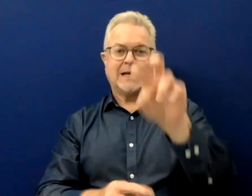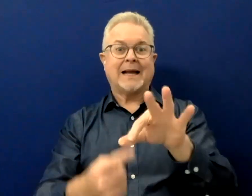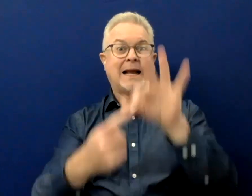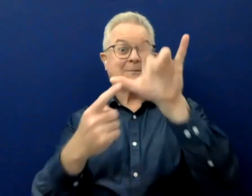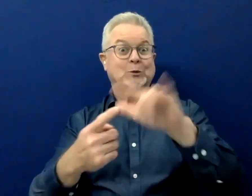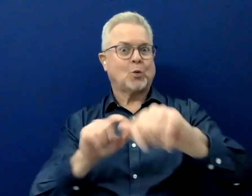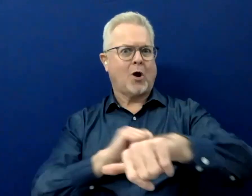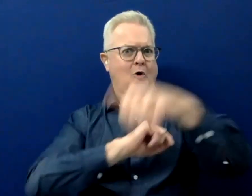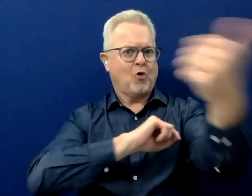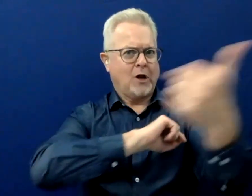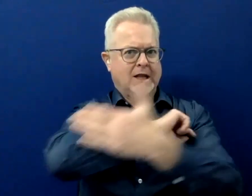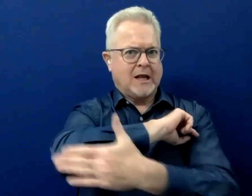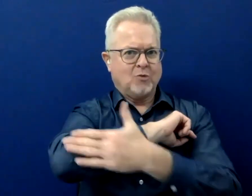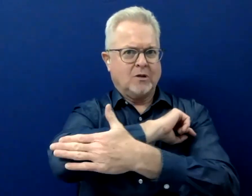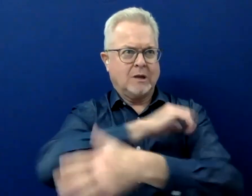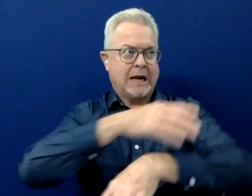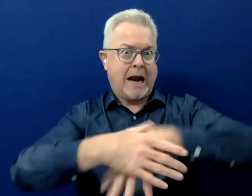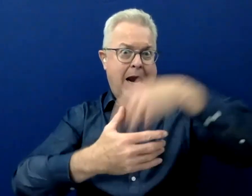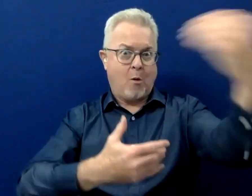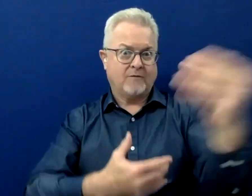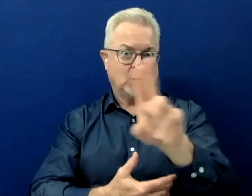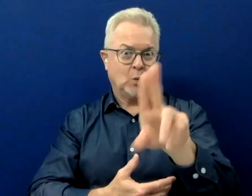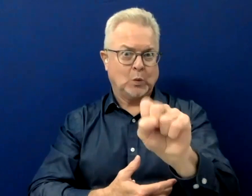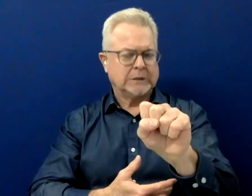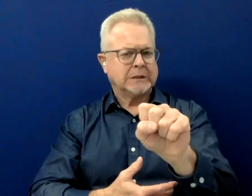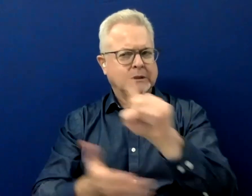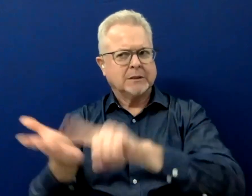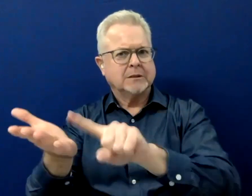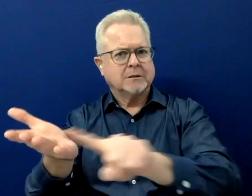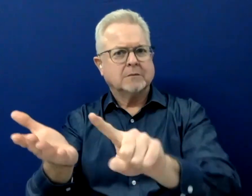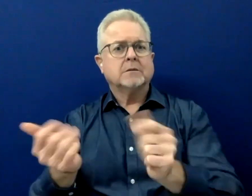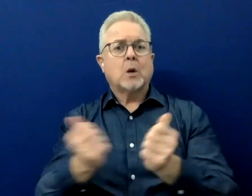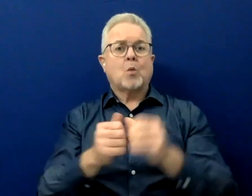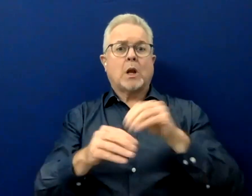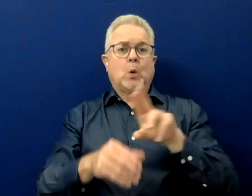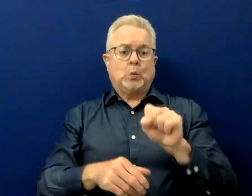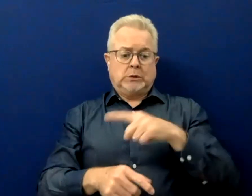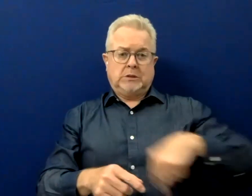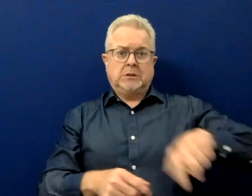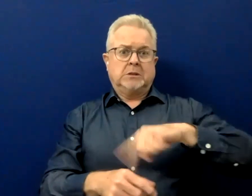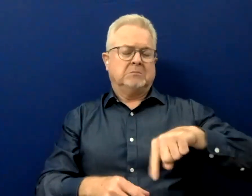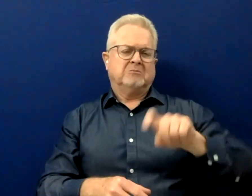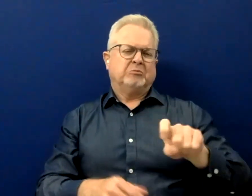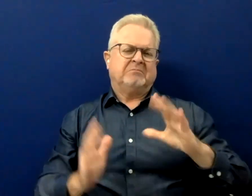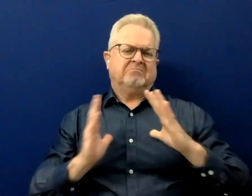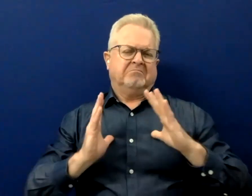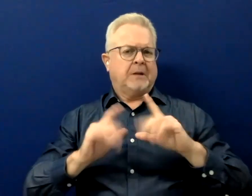Investigate to find out whether it's safe to travel or not, especially when you're going out of the country. Within the United